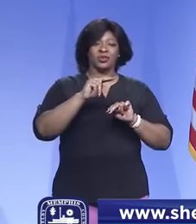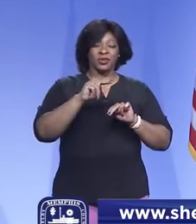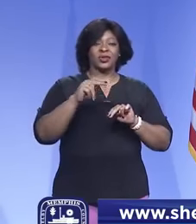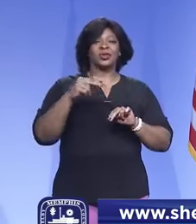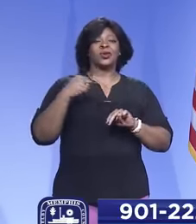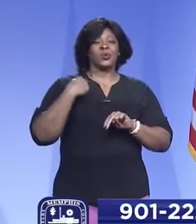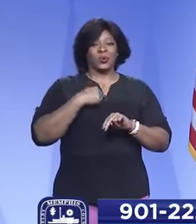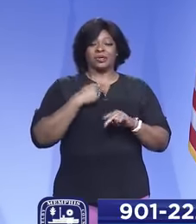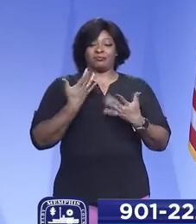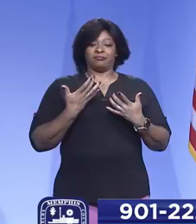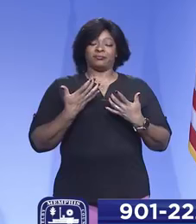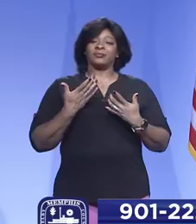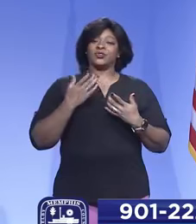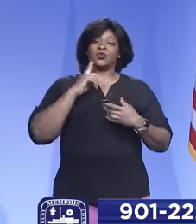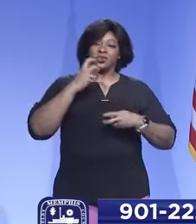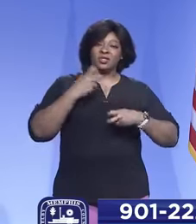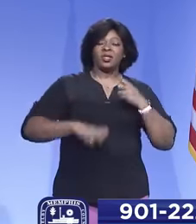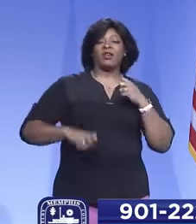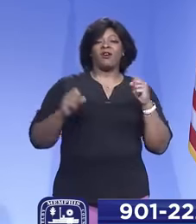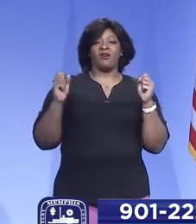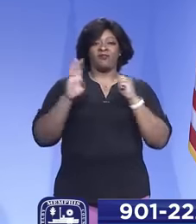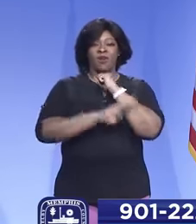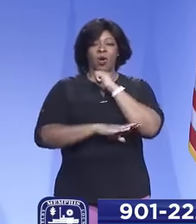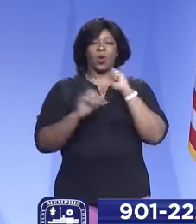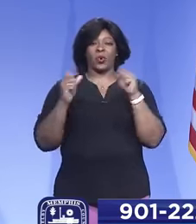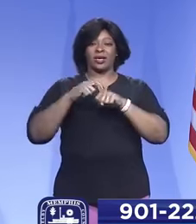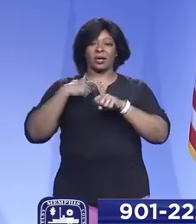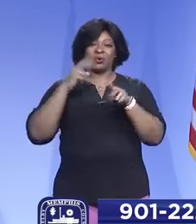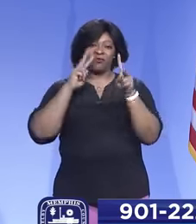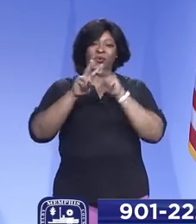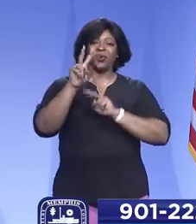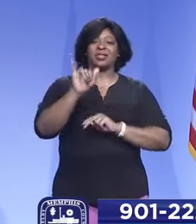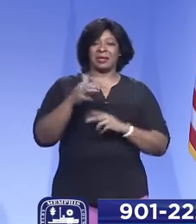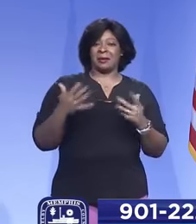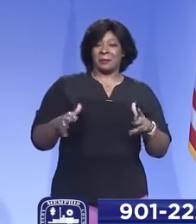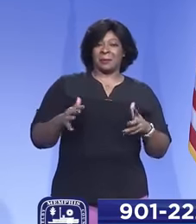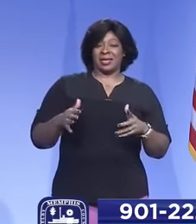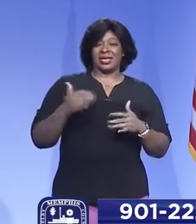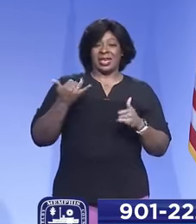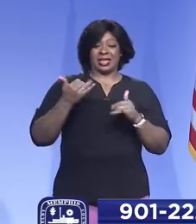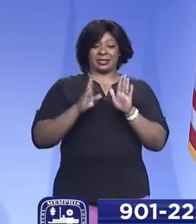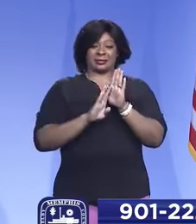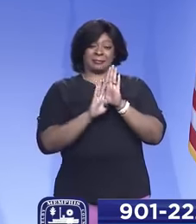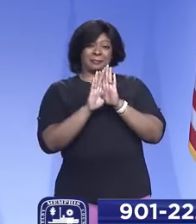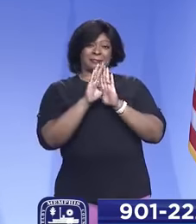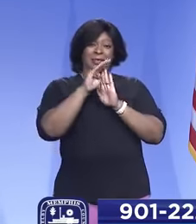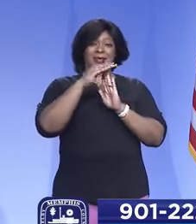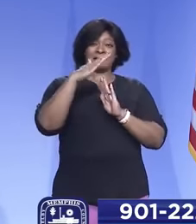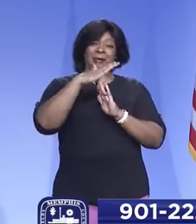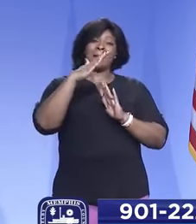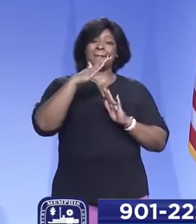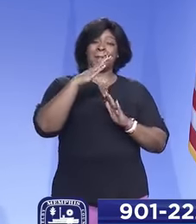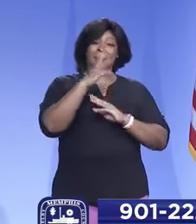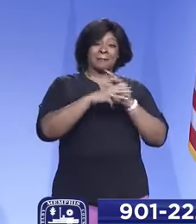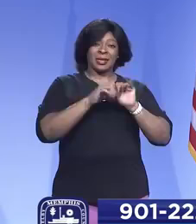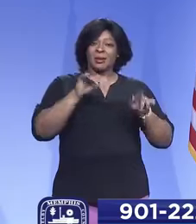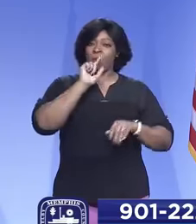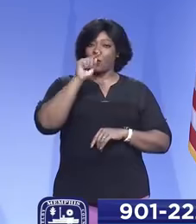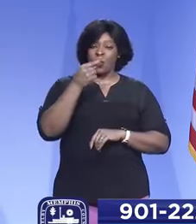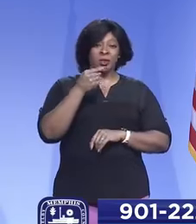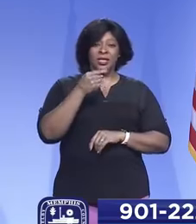very difficult fall and early winter. But in addition to this being the peak of the pandemic, not just in Shelby County